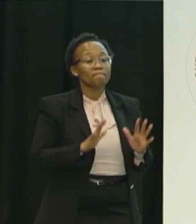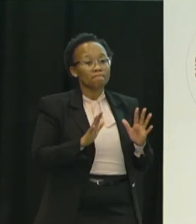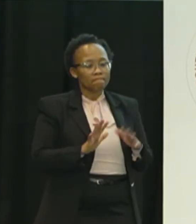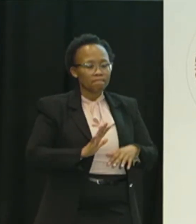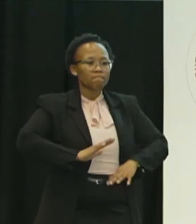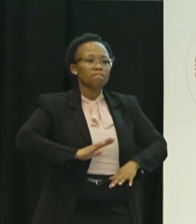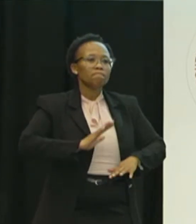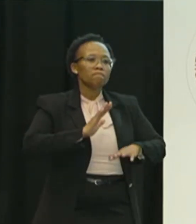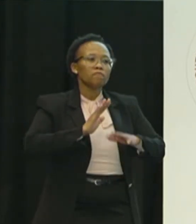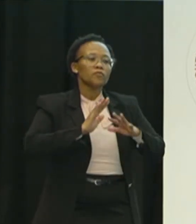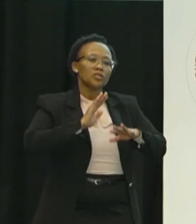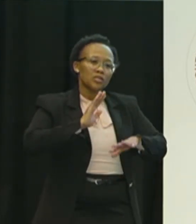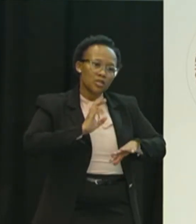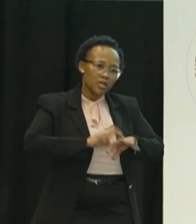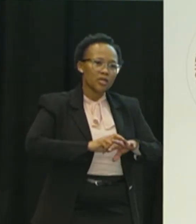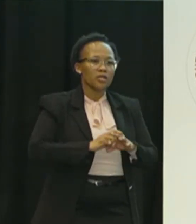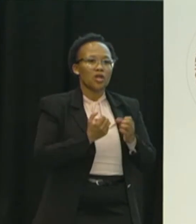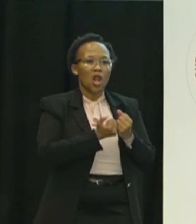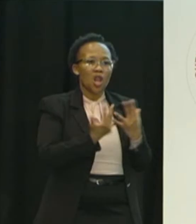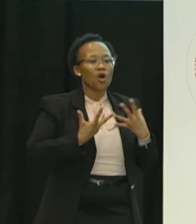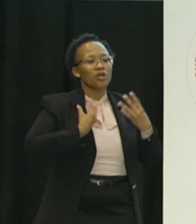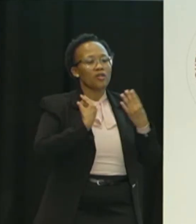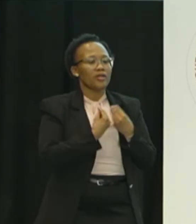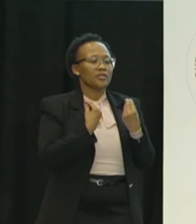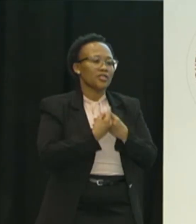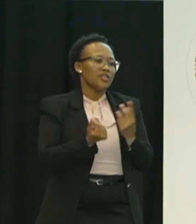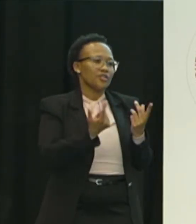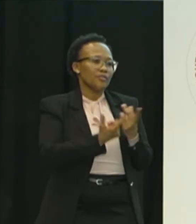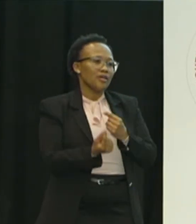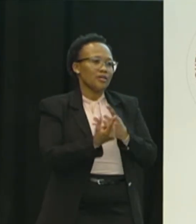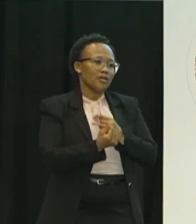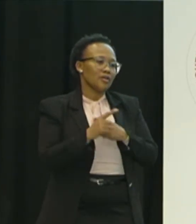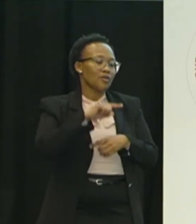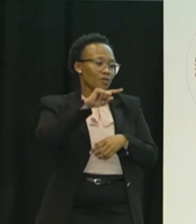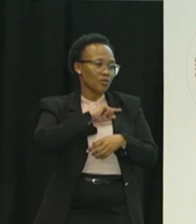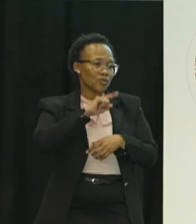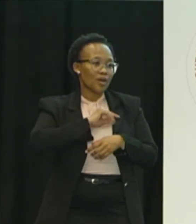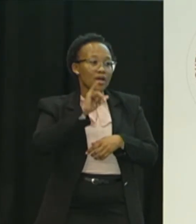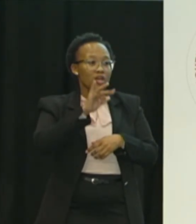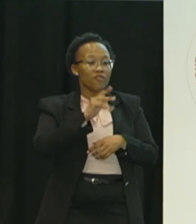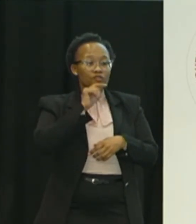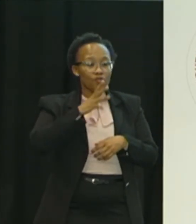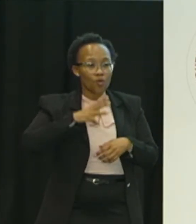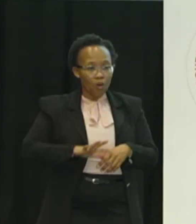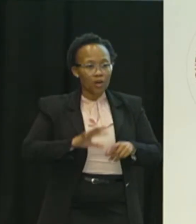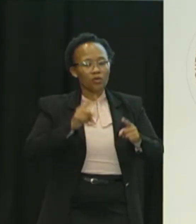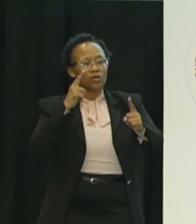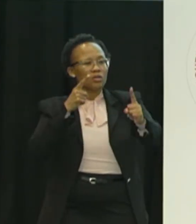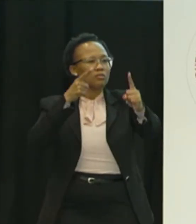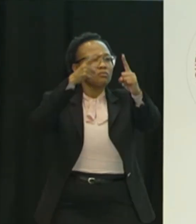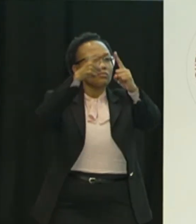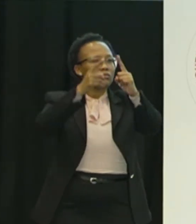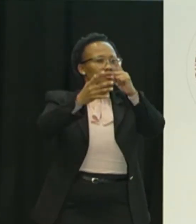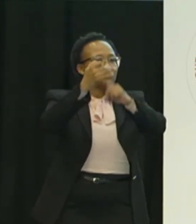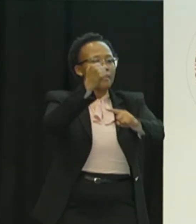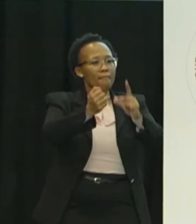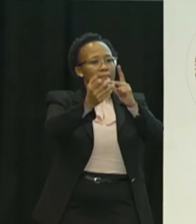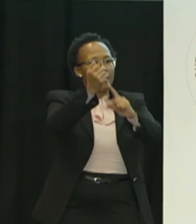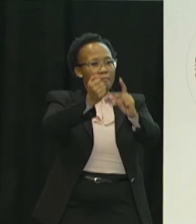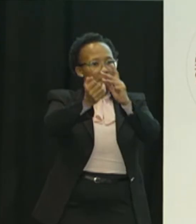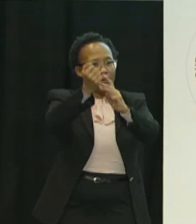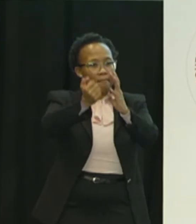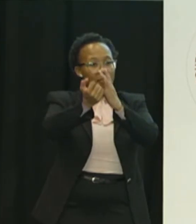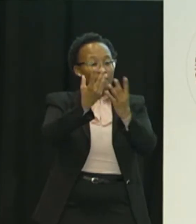lot of things to be tweaked if at all we're gonna reach our objectives or our goals with the NSP, but